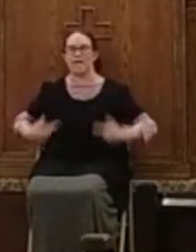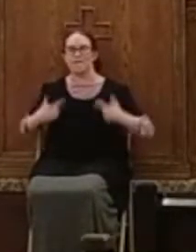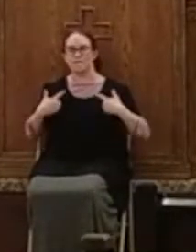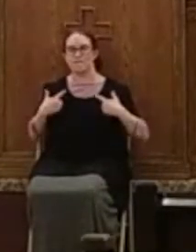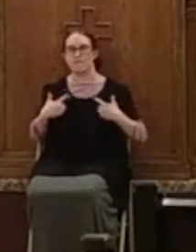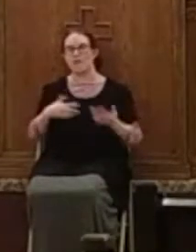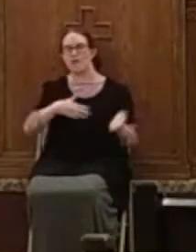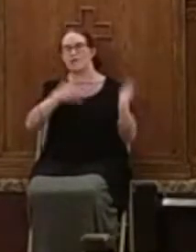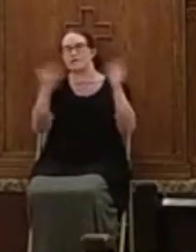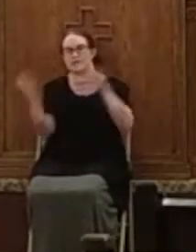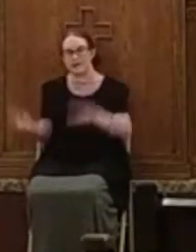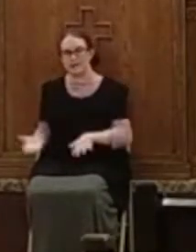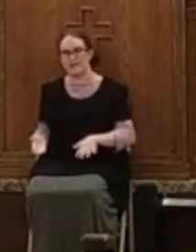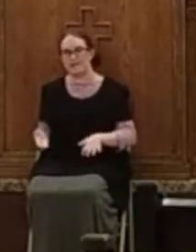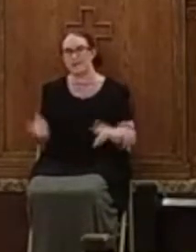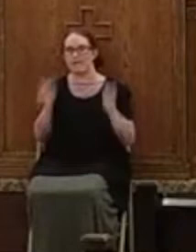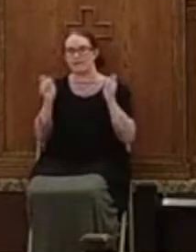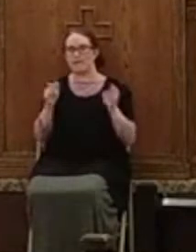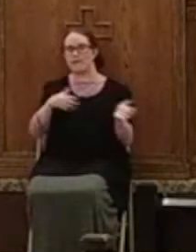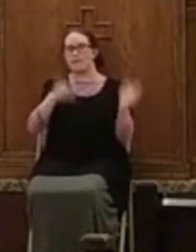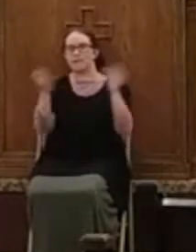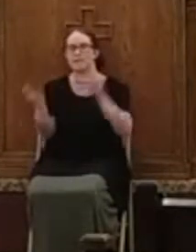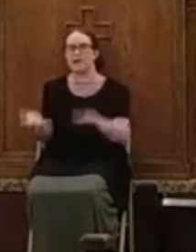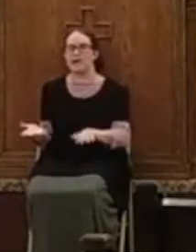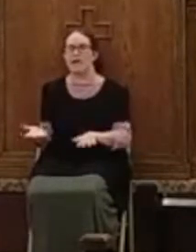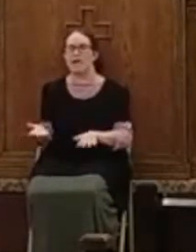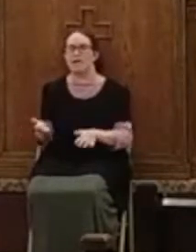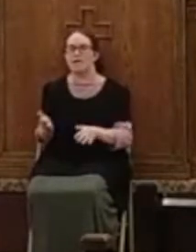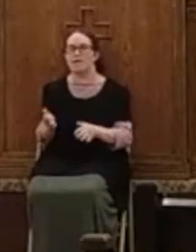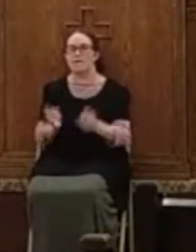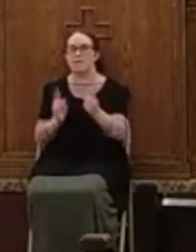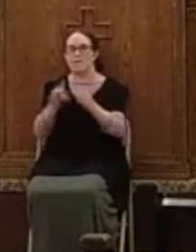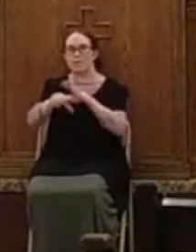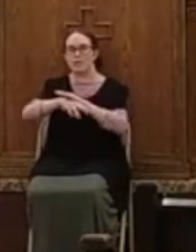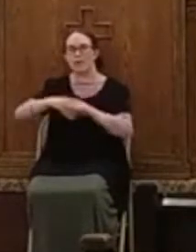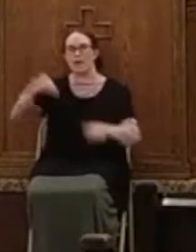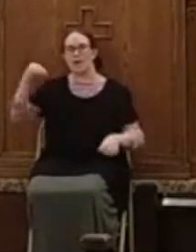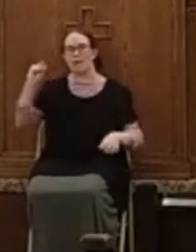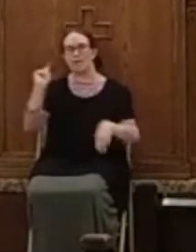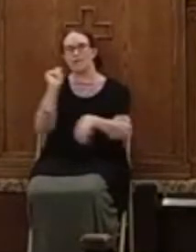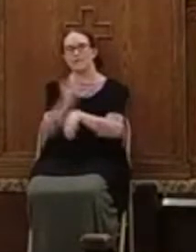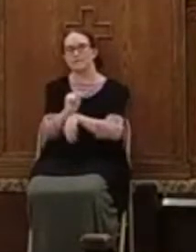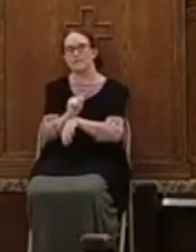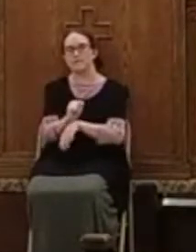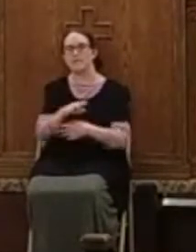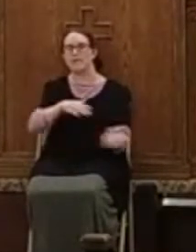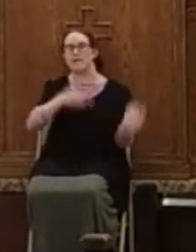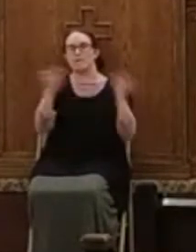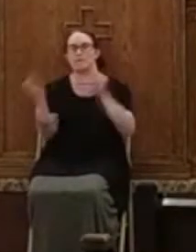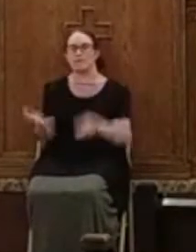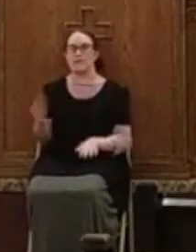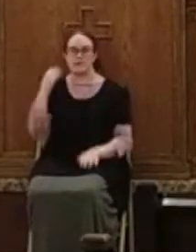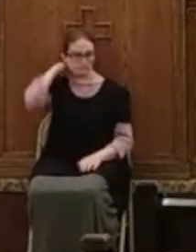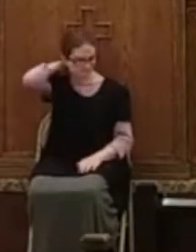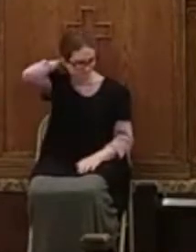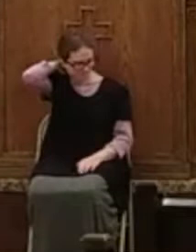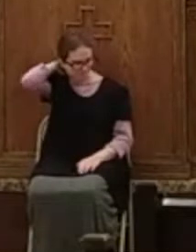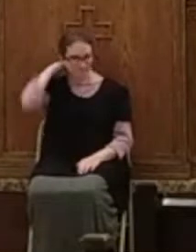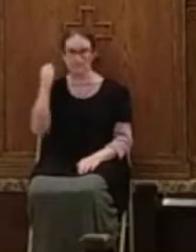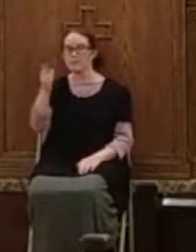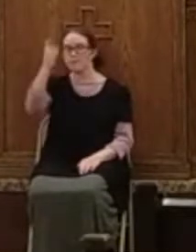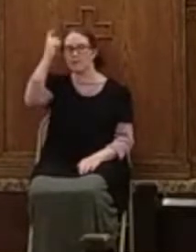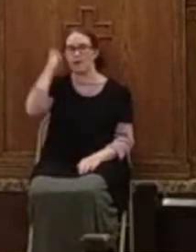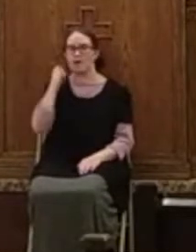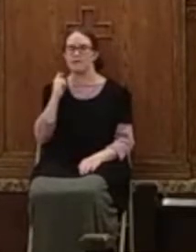it was a death sentence. He would die. Before he ever got out of the tabernacle, he would die. Amen.